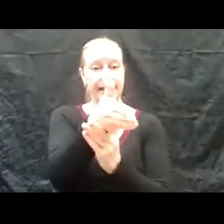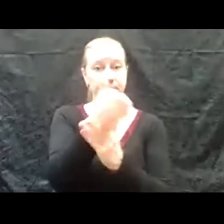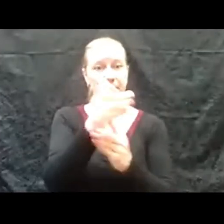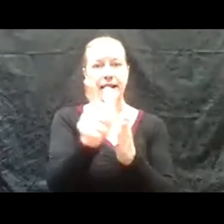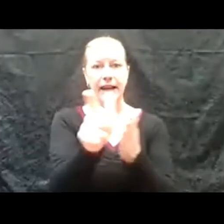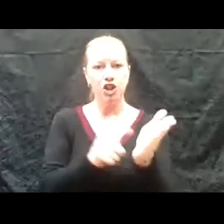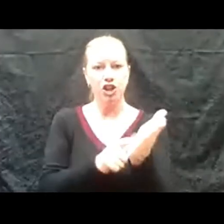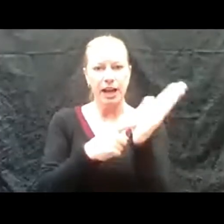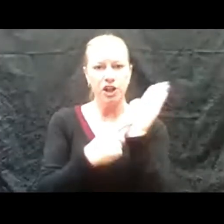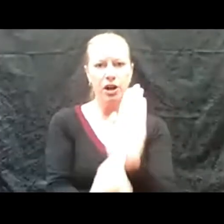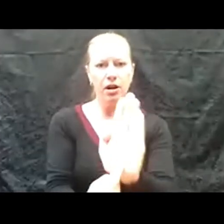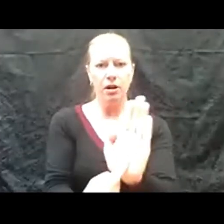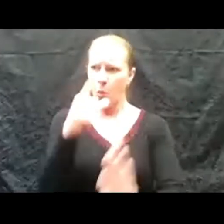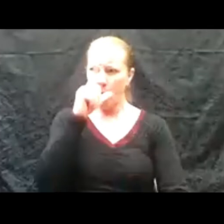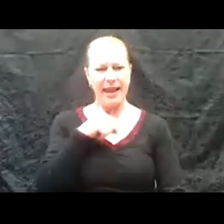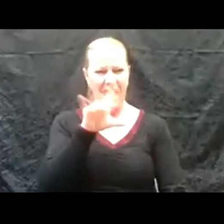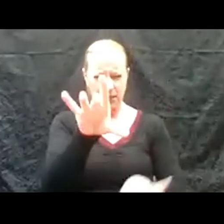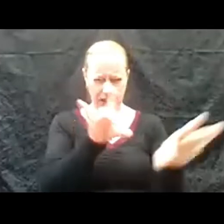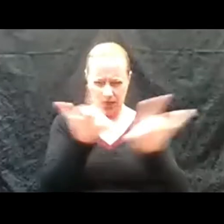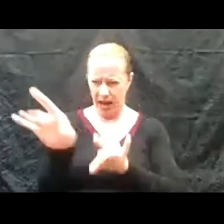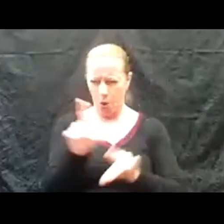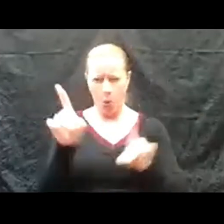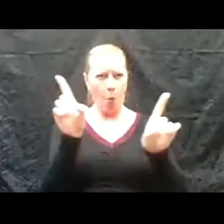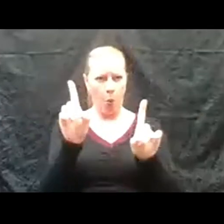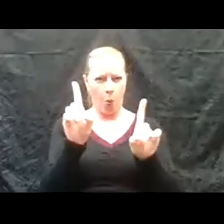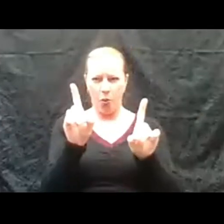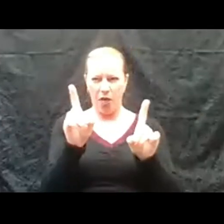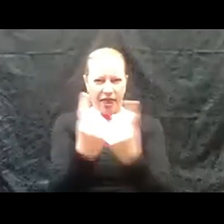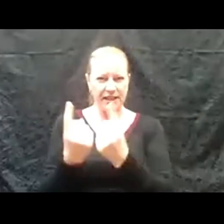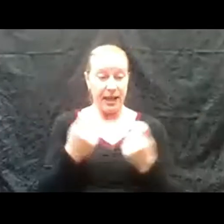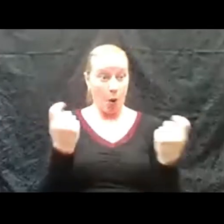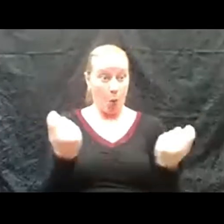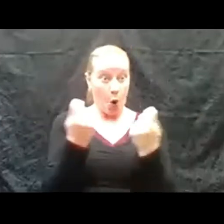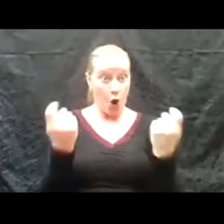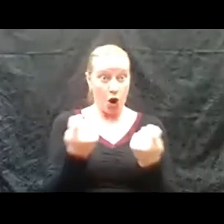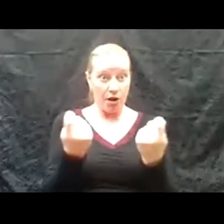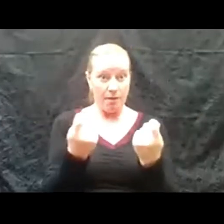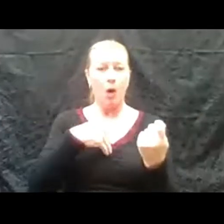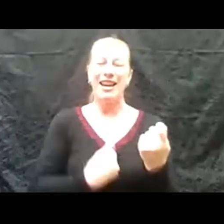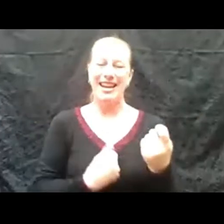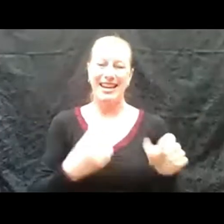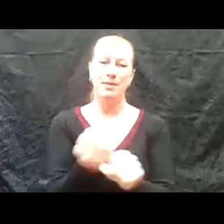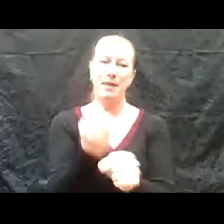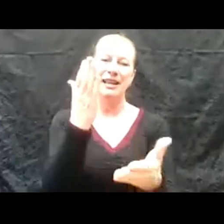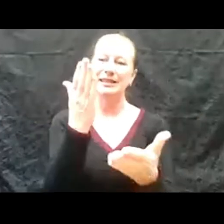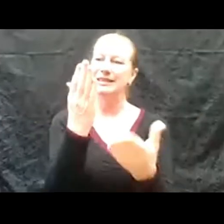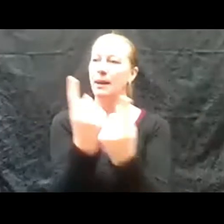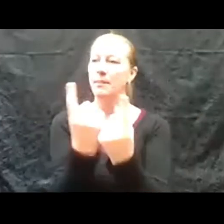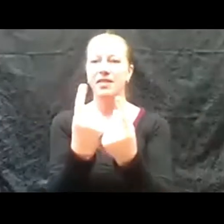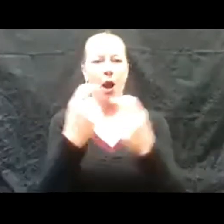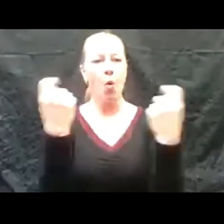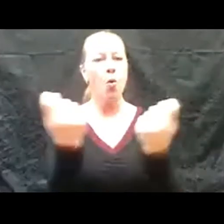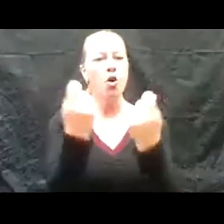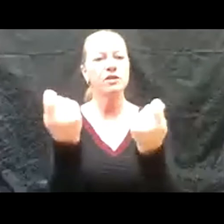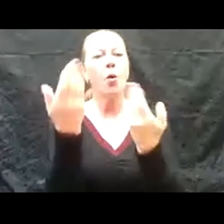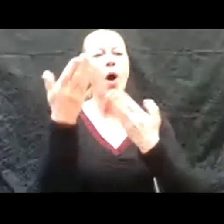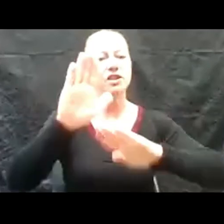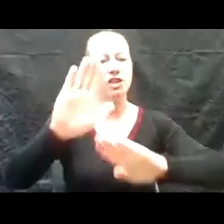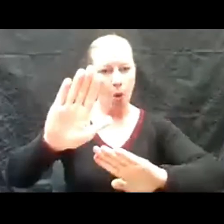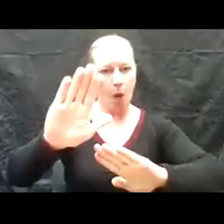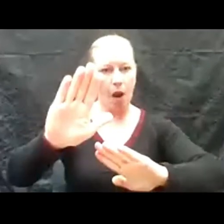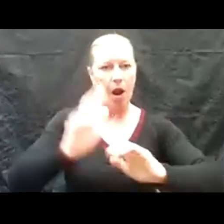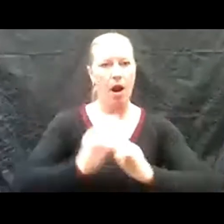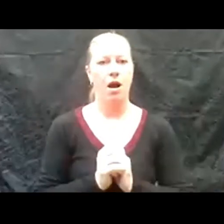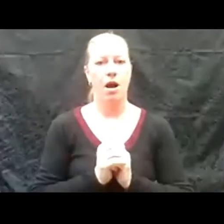and we can take the parts that work, but we need to make something that works for Aotearoa. We need to make something that